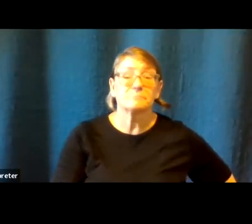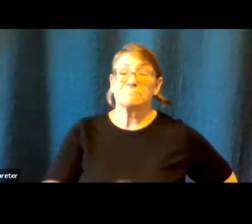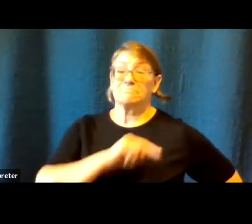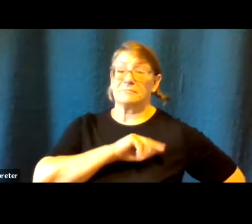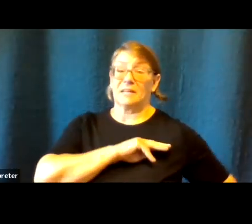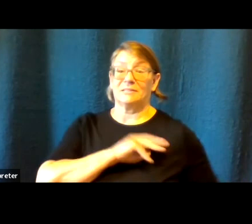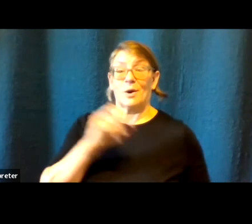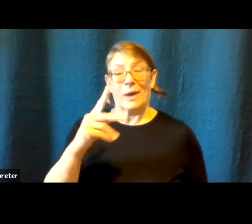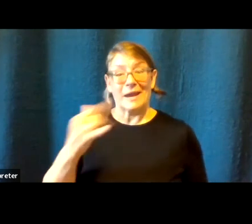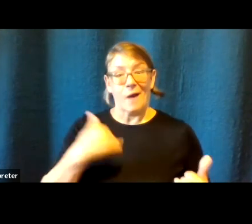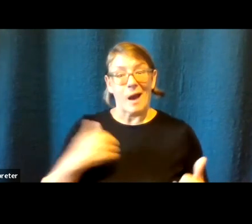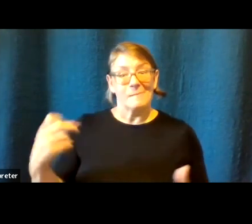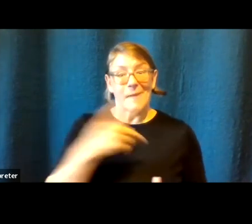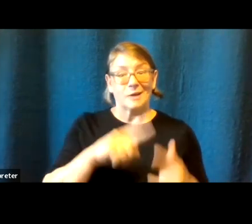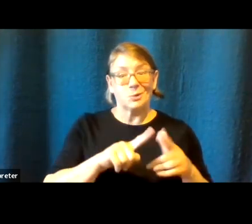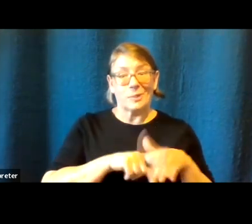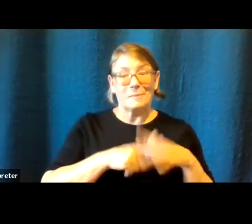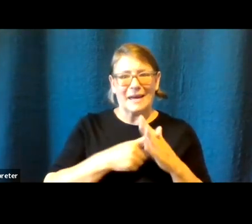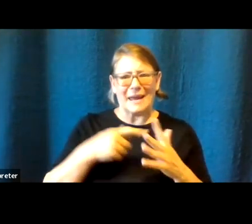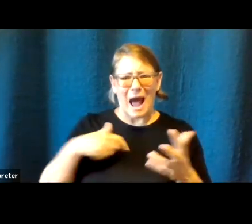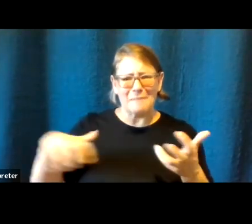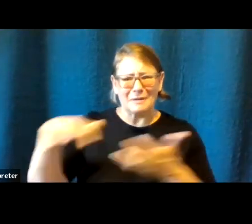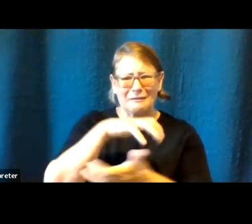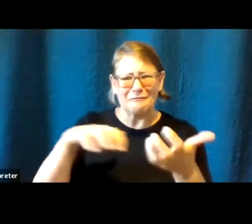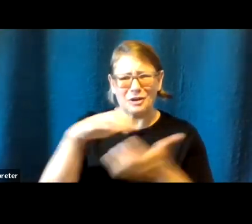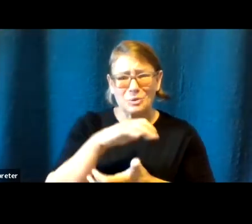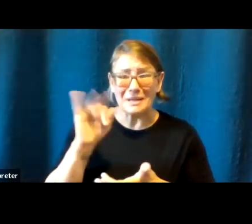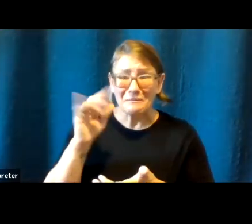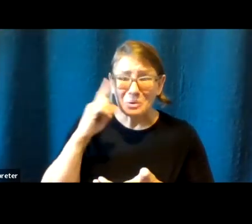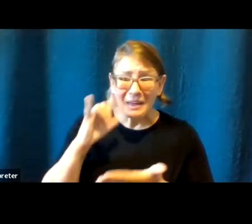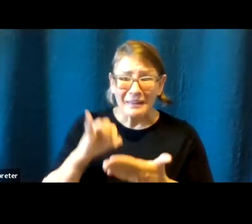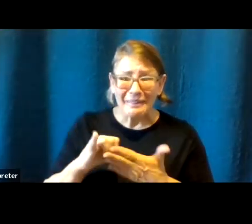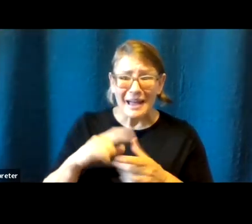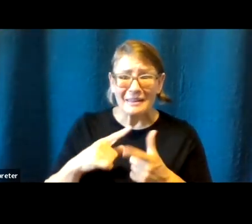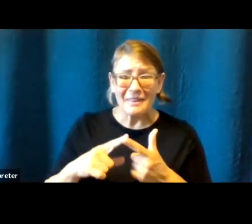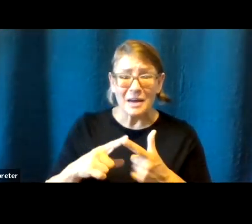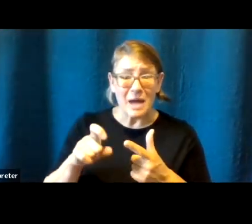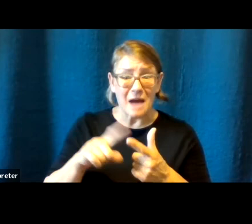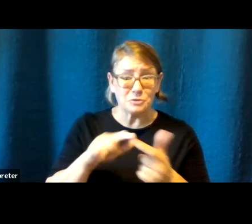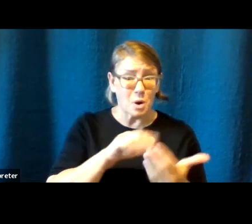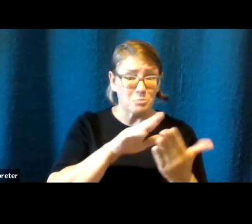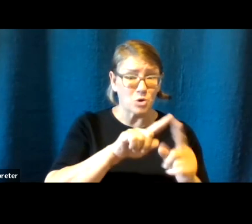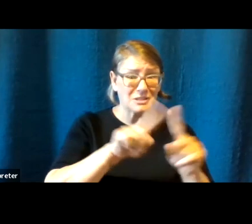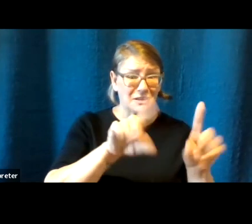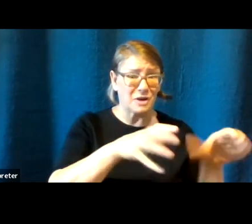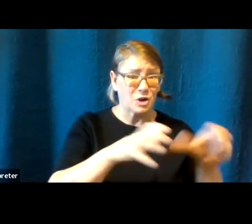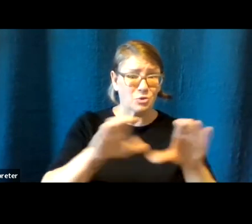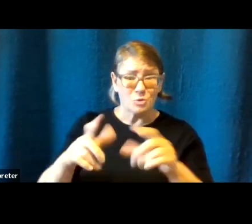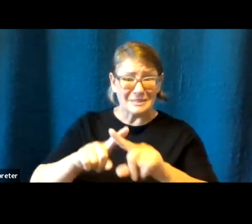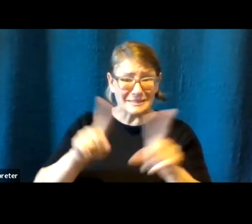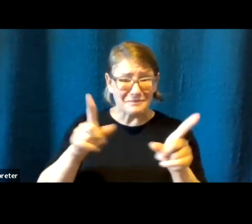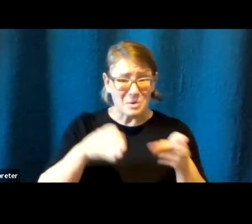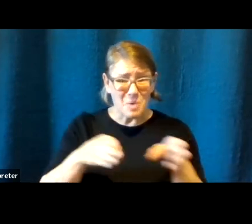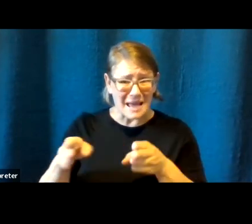Okay, I'm back to the beginning now. I'm confused. Where do we go? If that's the case, that we have to approach different groups differently, I'm not